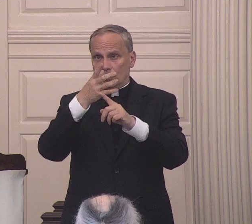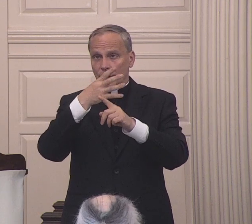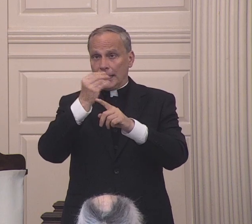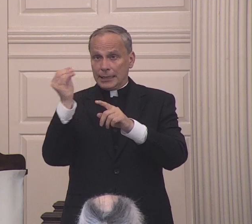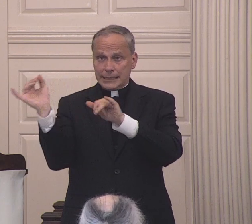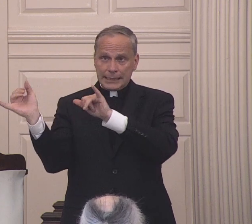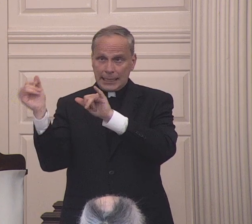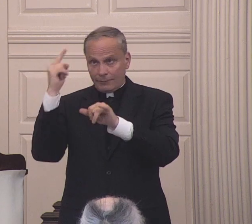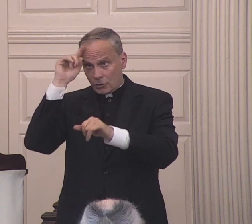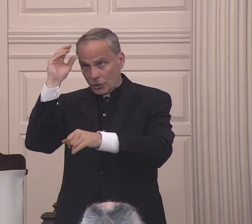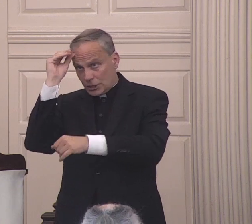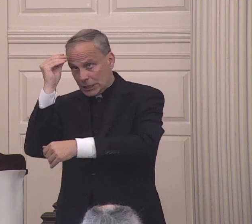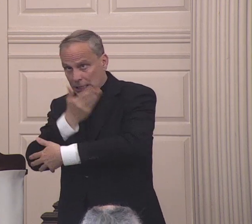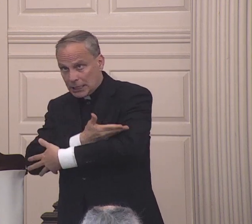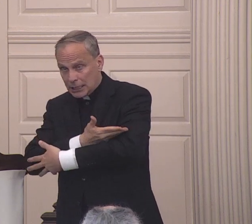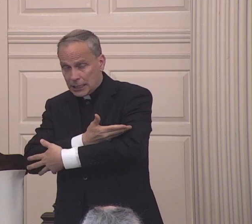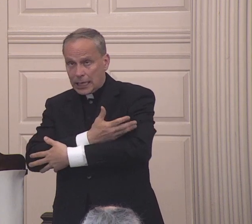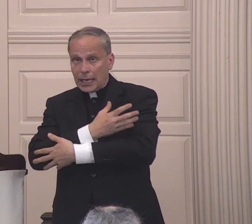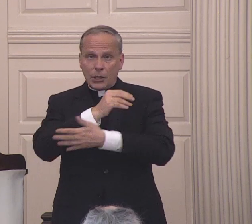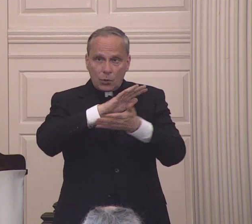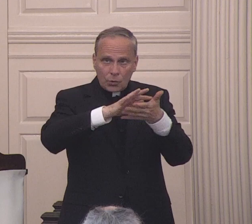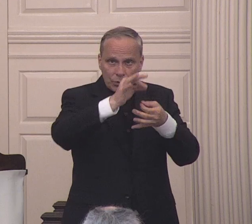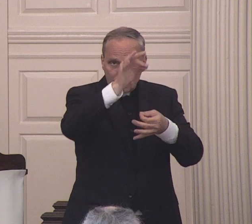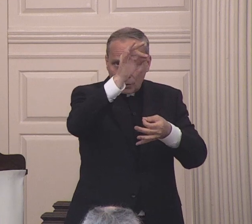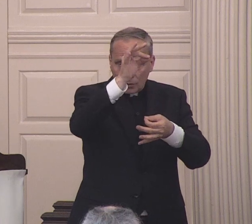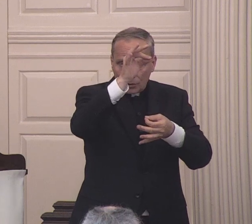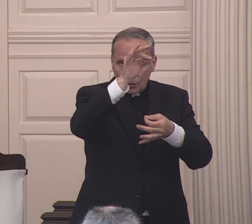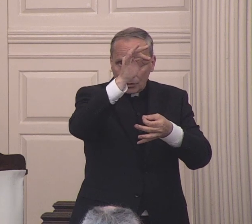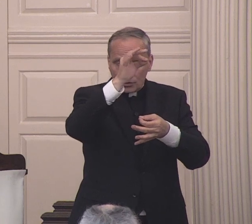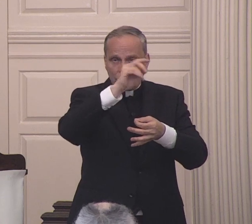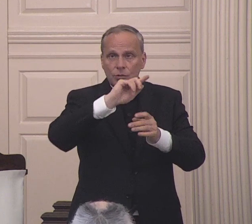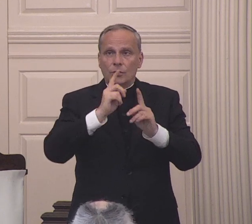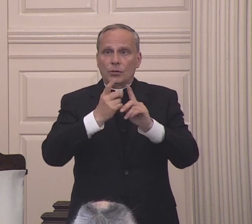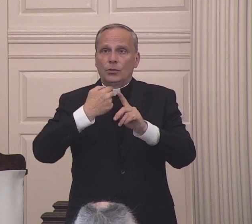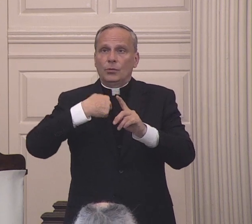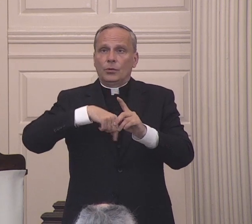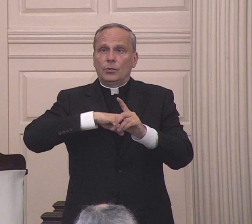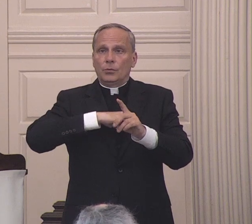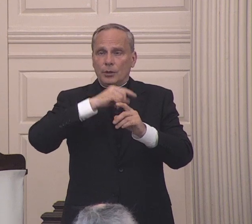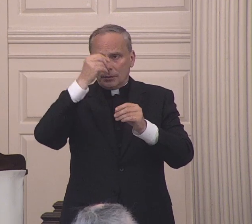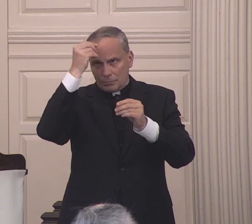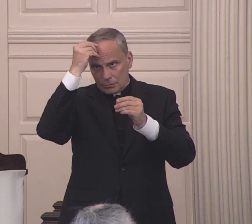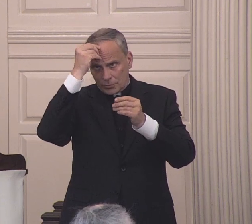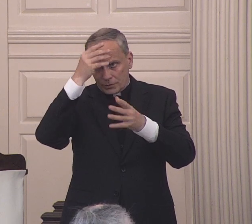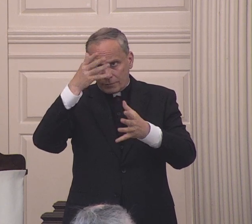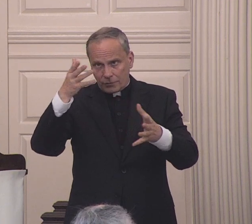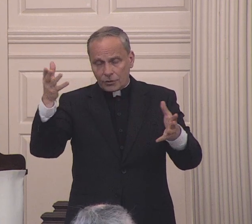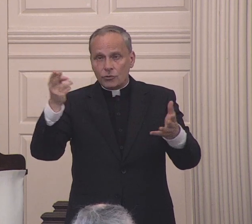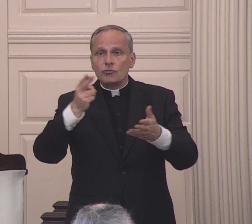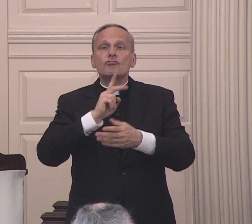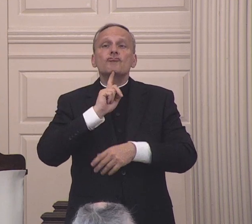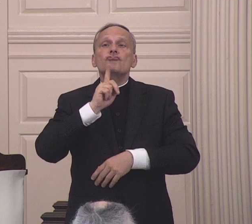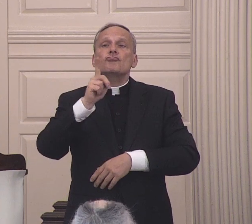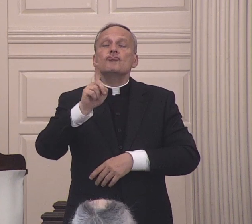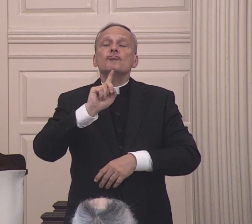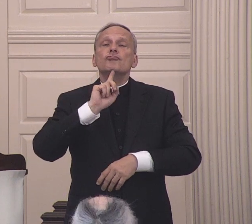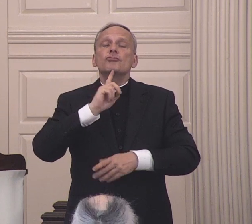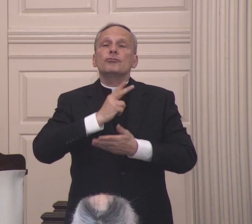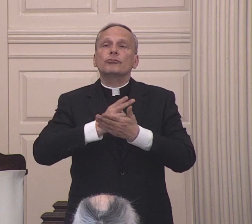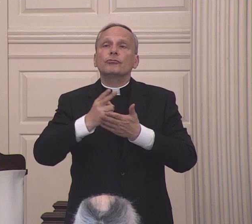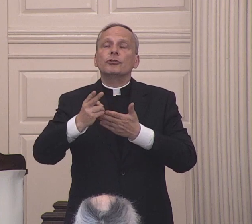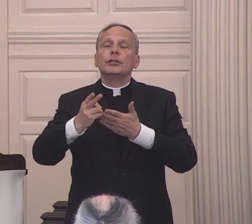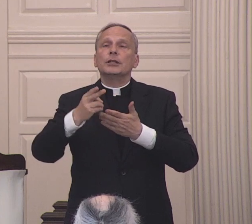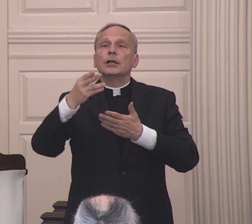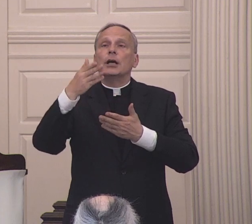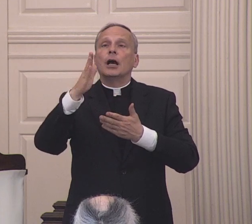of the Holy Spirit, so that in confessing of the true and eternal Godhead,